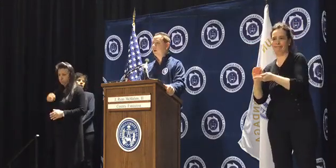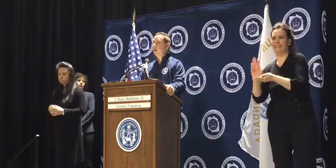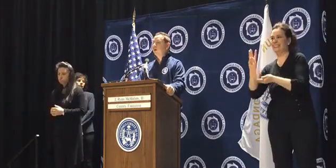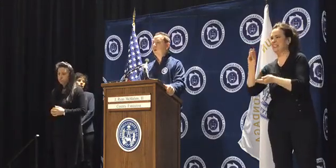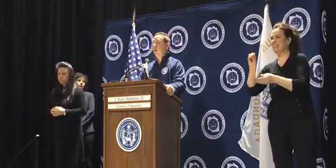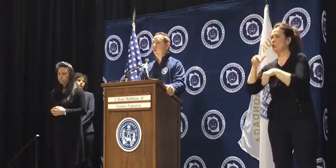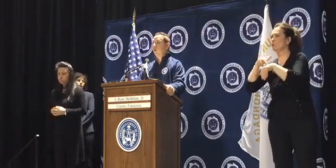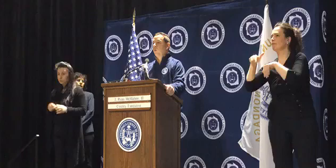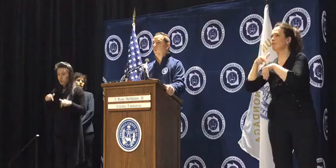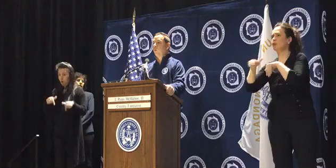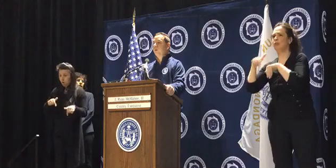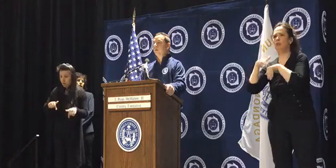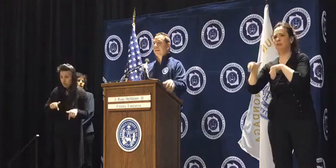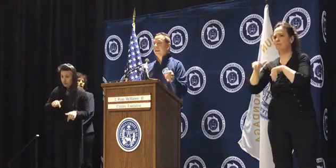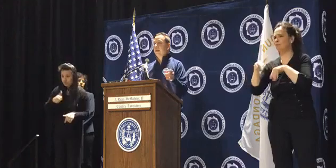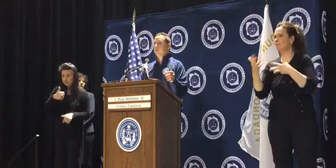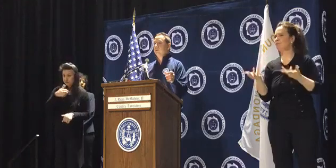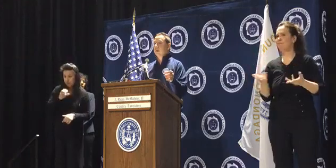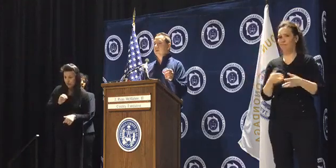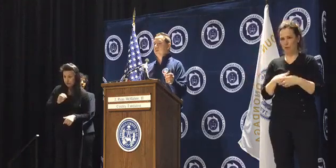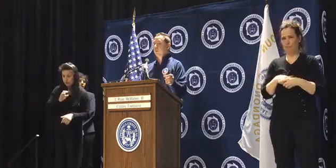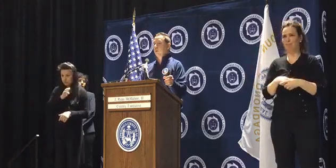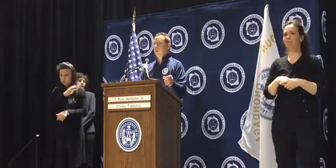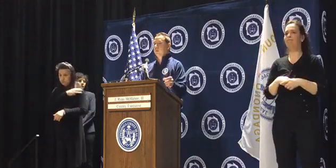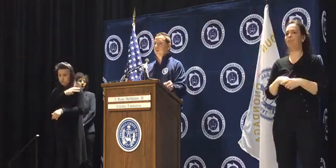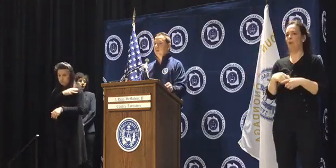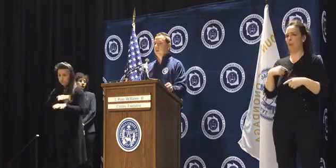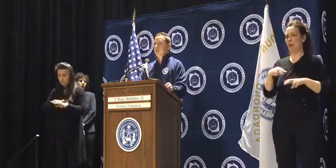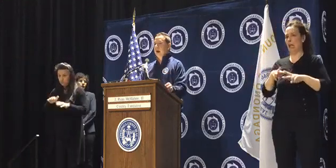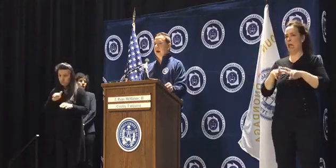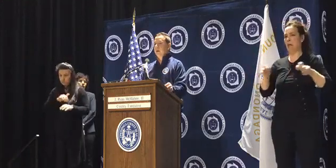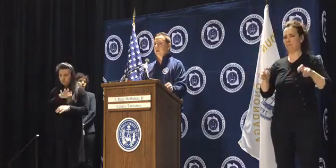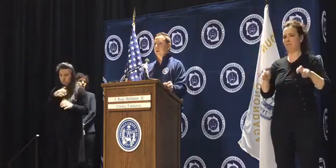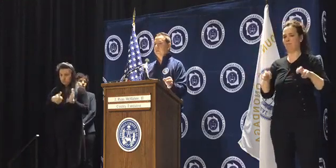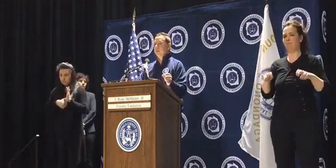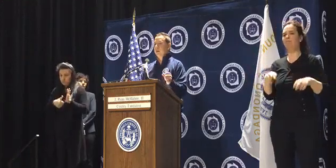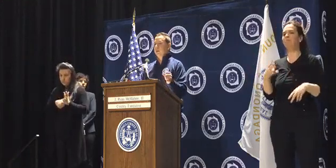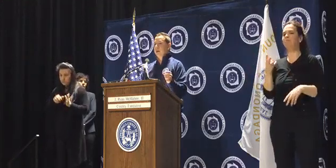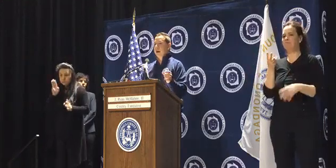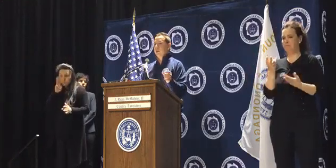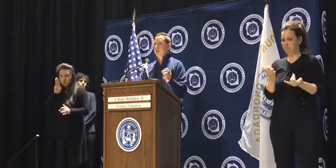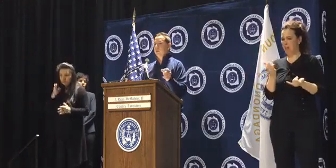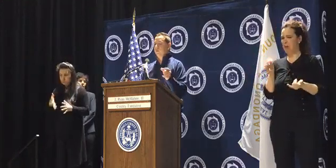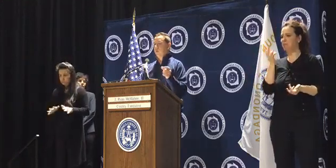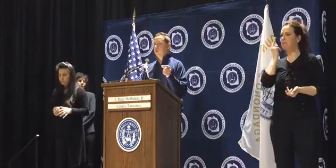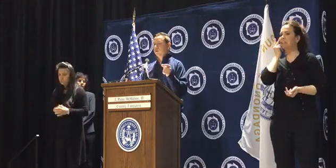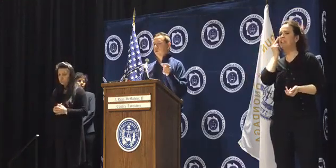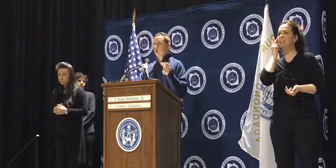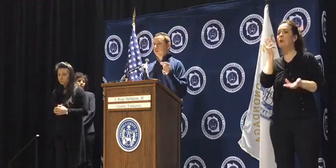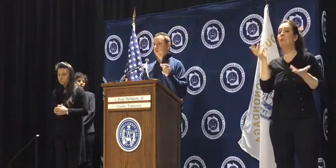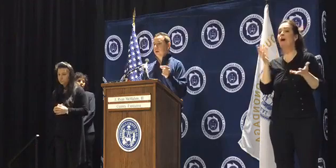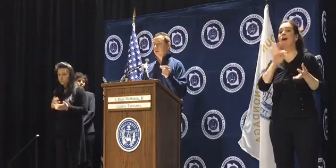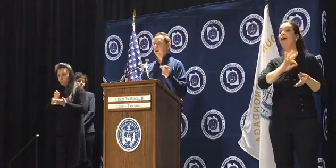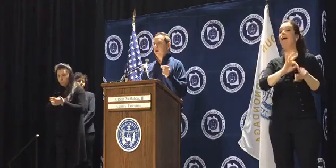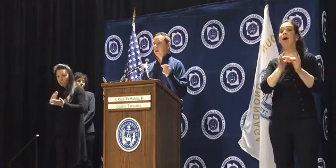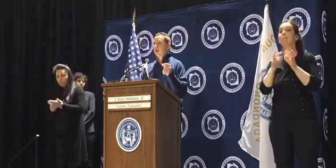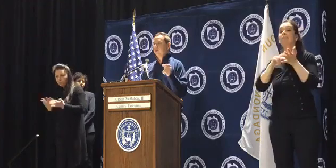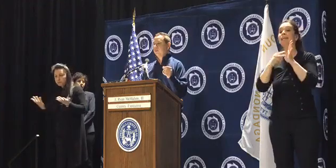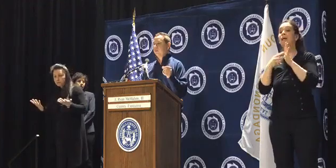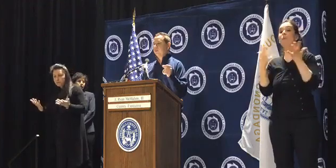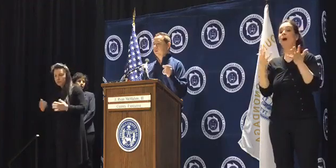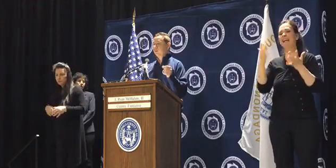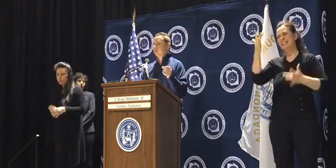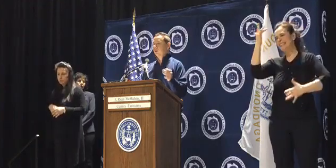today. So we believe at this point that this means that folks who are sick and